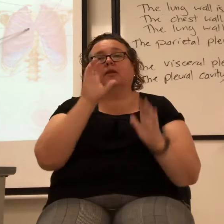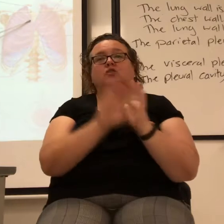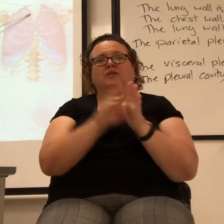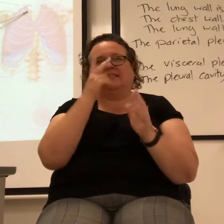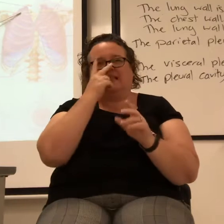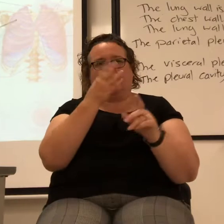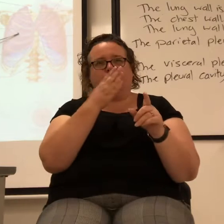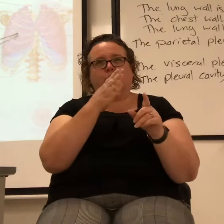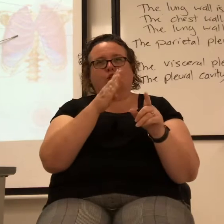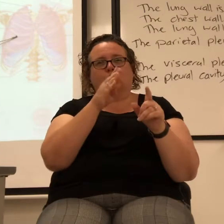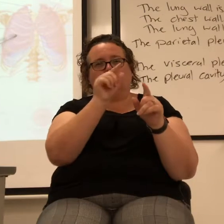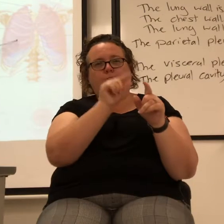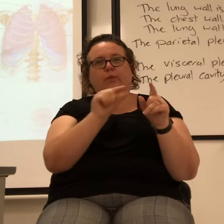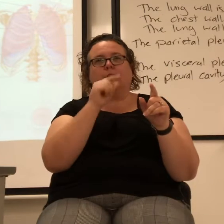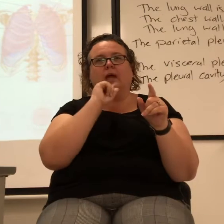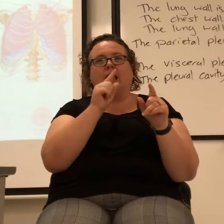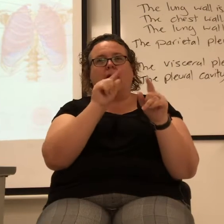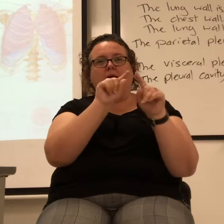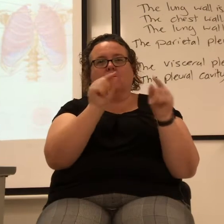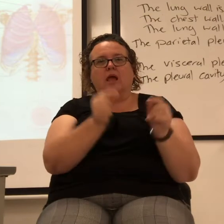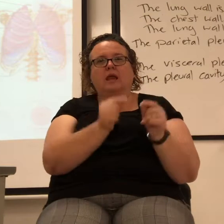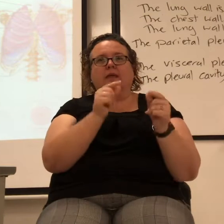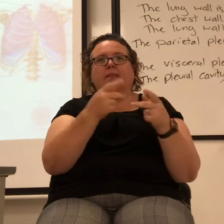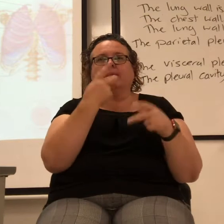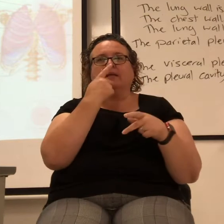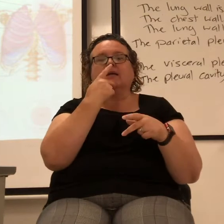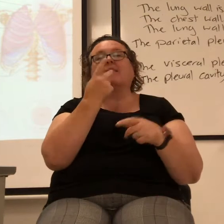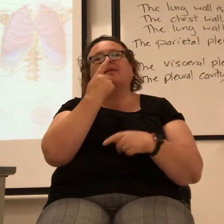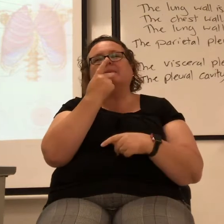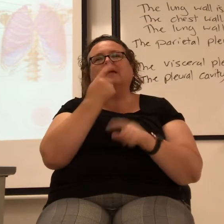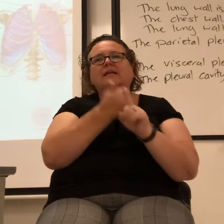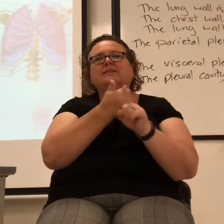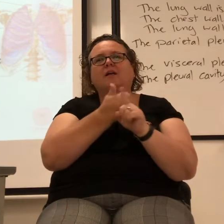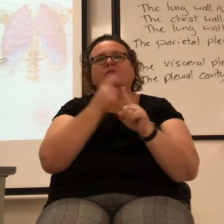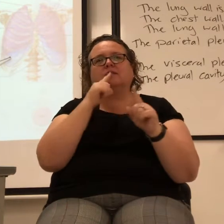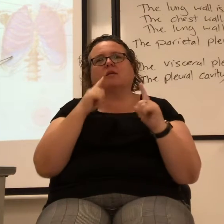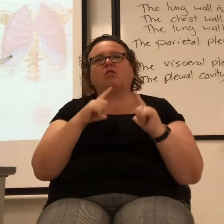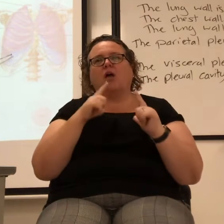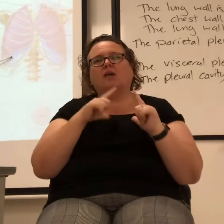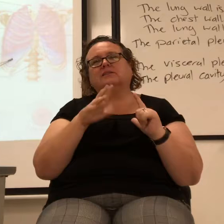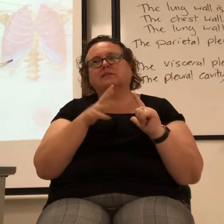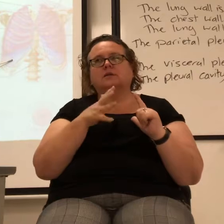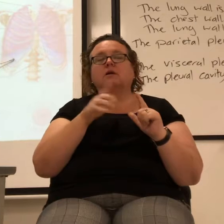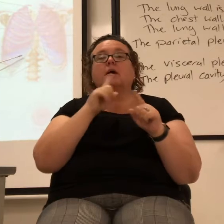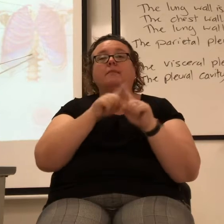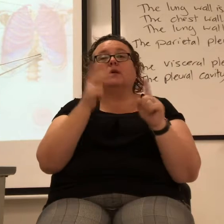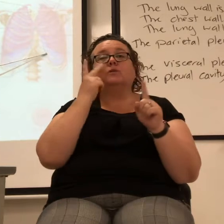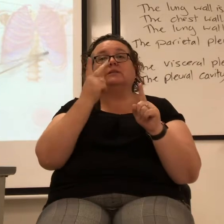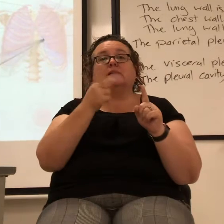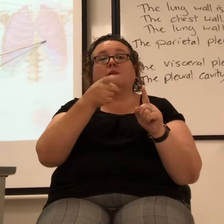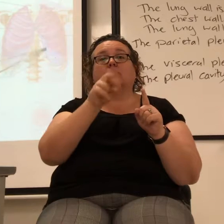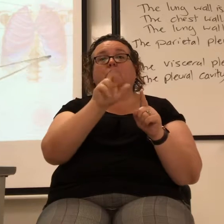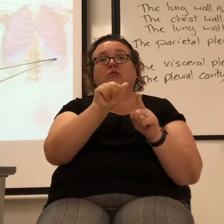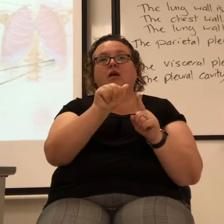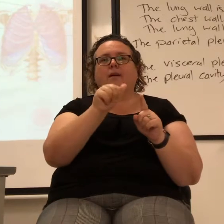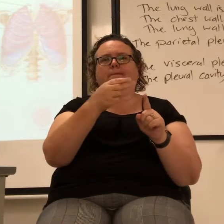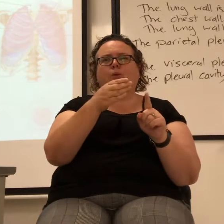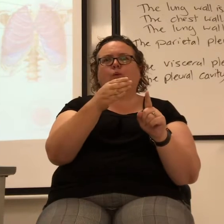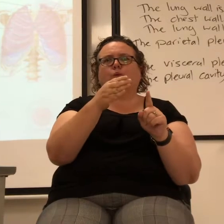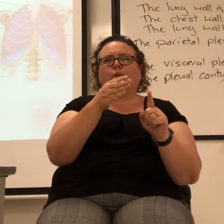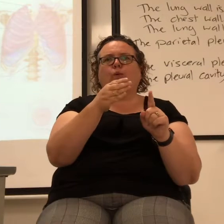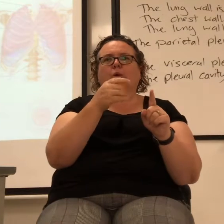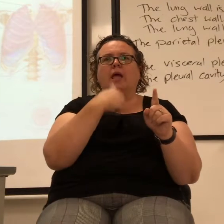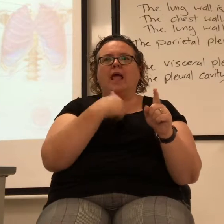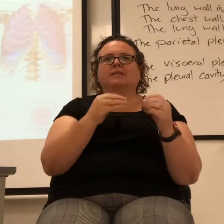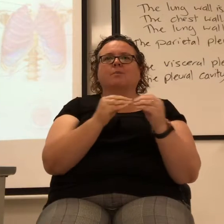blue area outlining the pink area? The pink area is more or less the lungs themselves. But you can see that the pleura, blue,